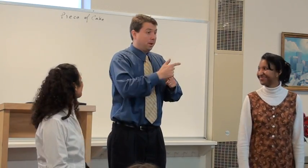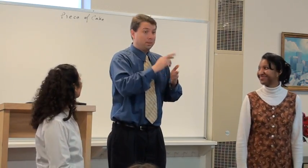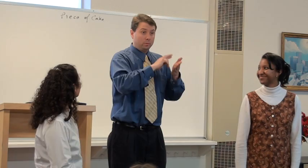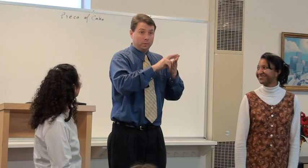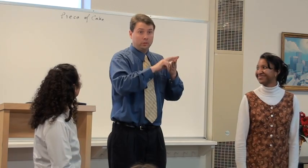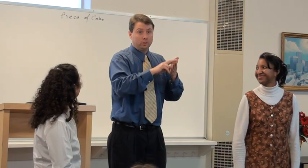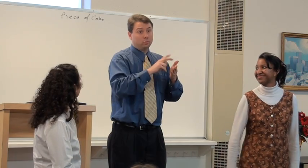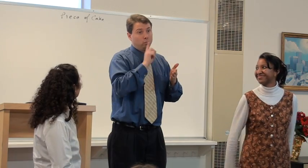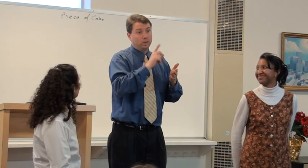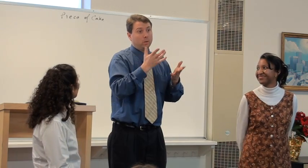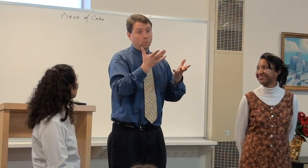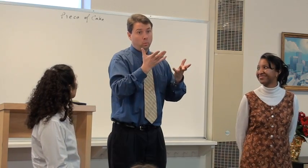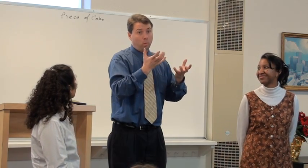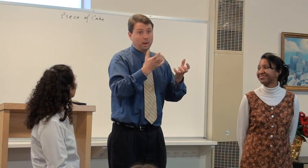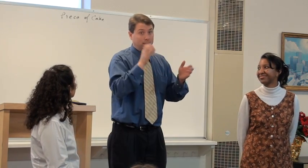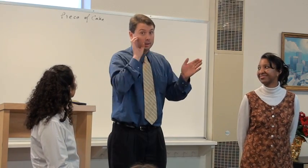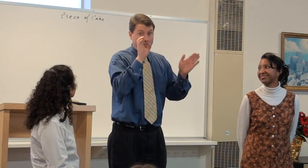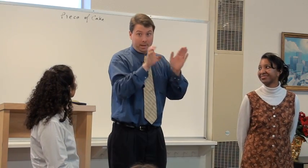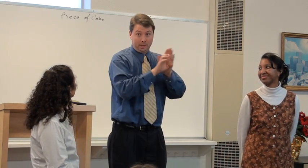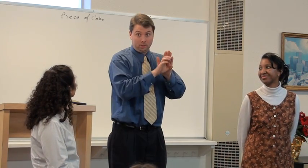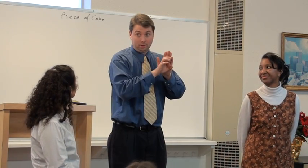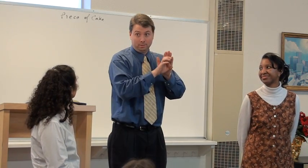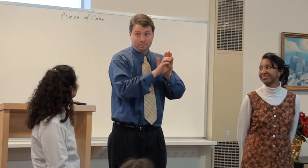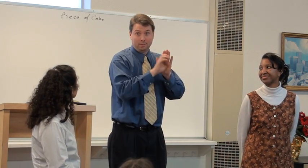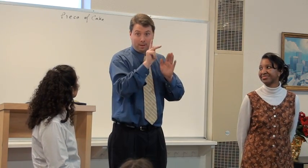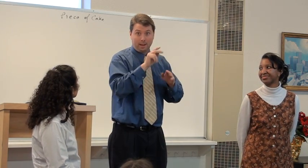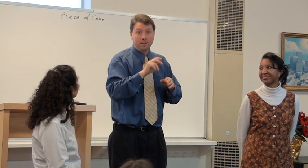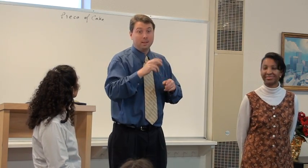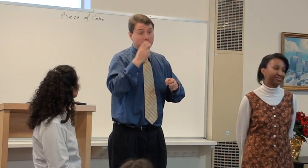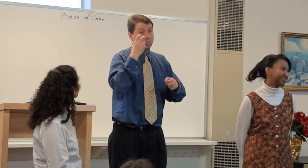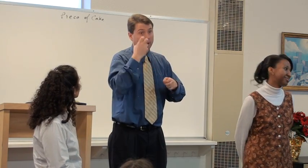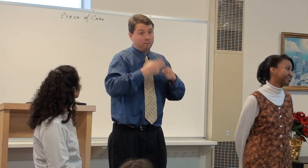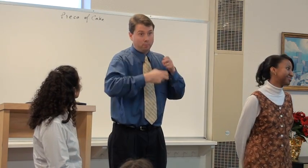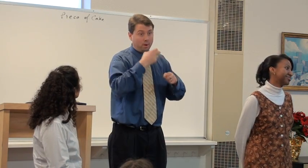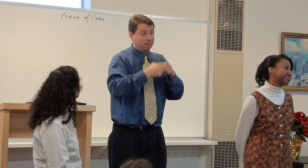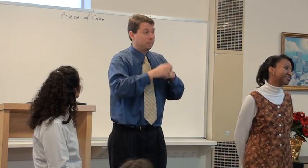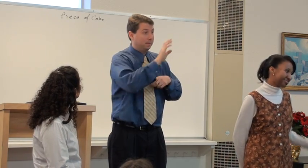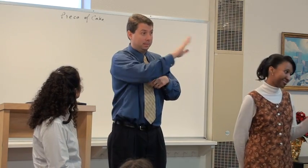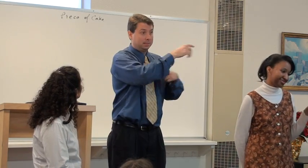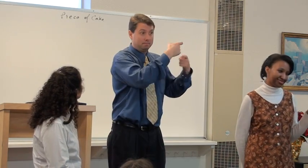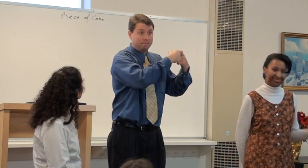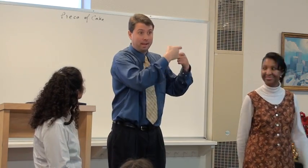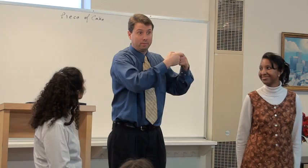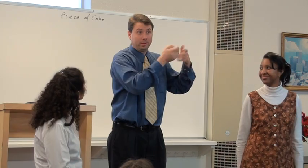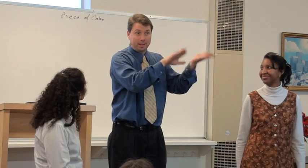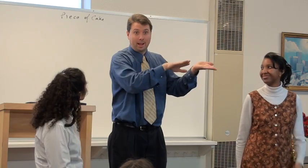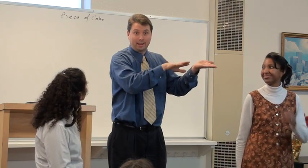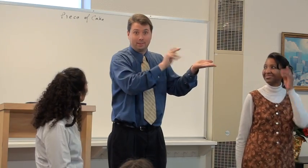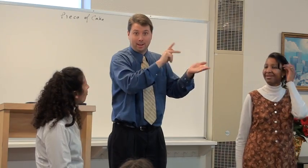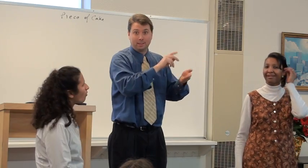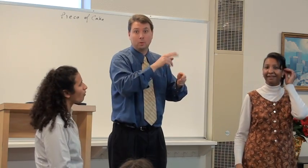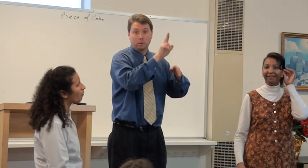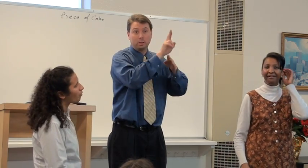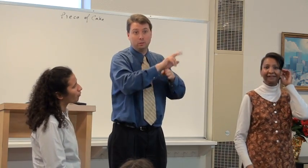Brother Richard really wants a picture, okay? We have a problem with his battery died, okay? So we're going to use